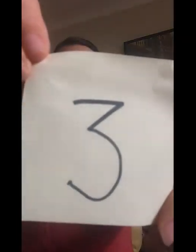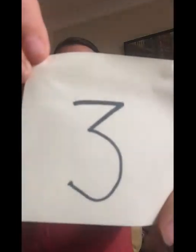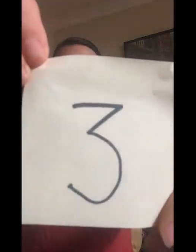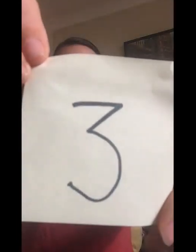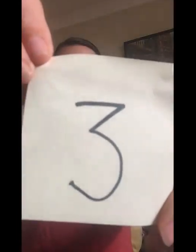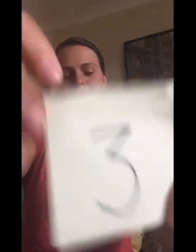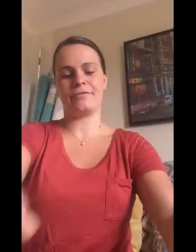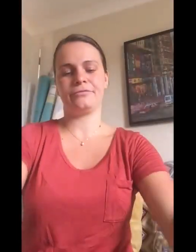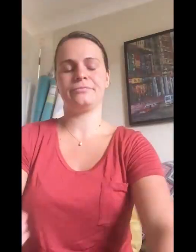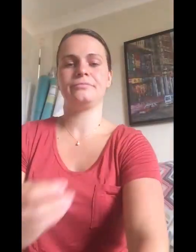3.